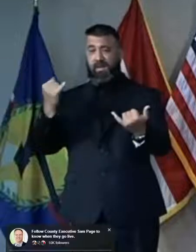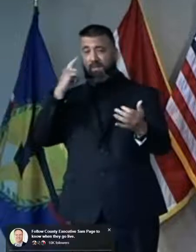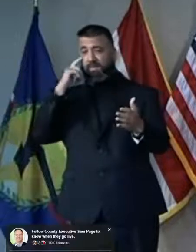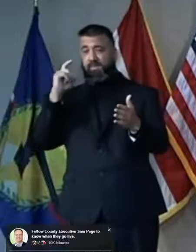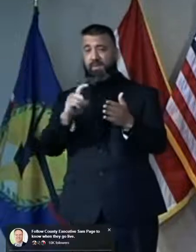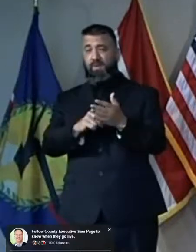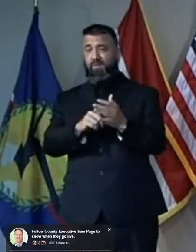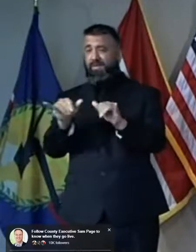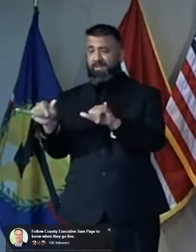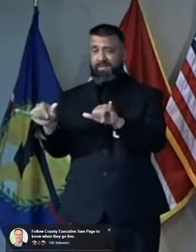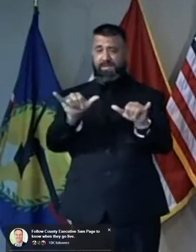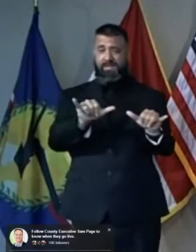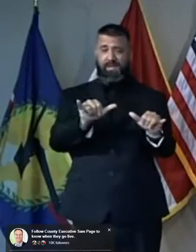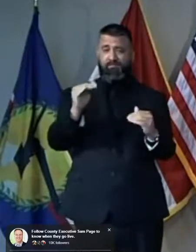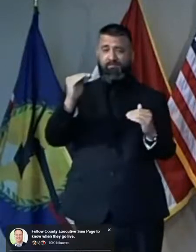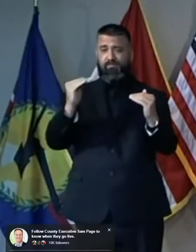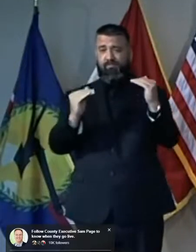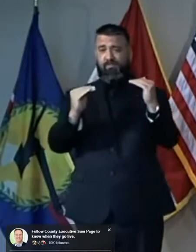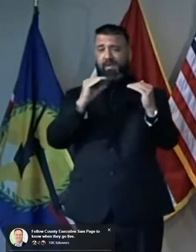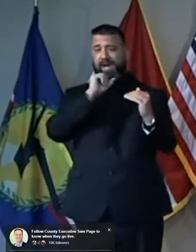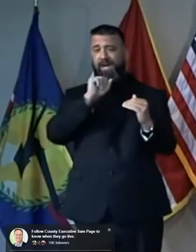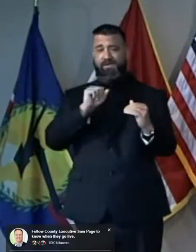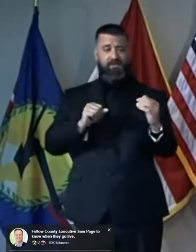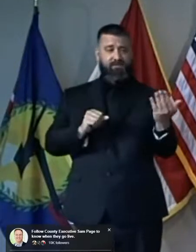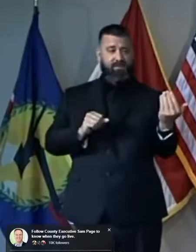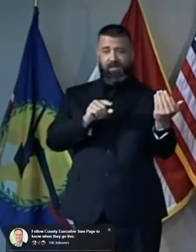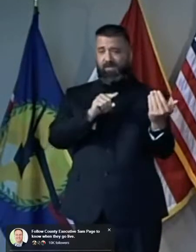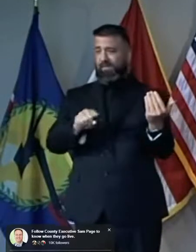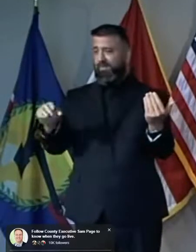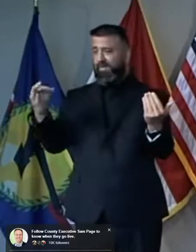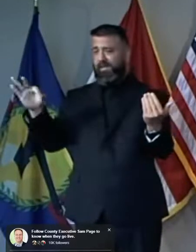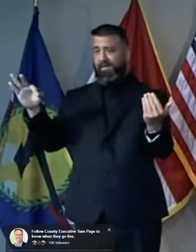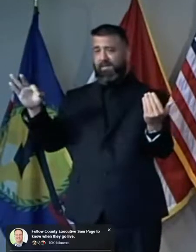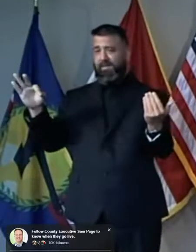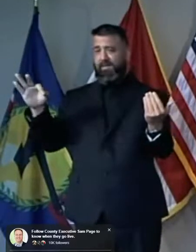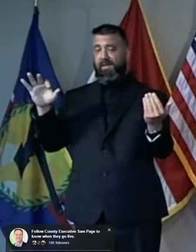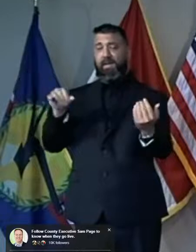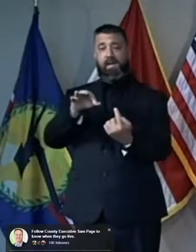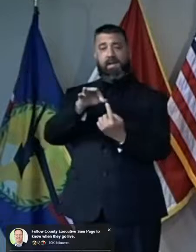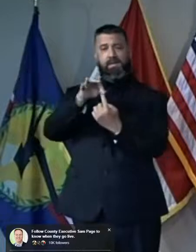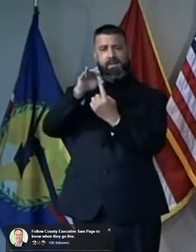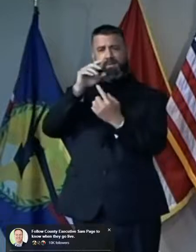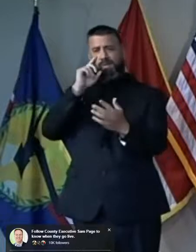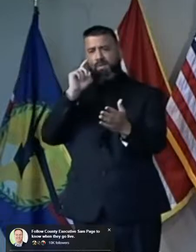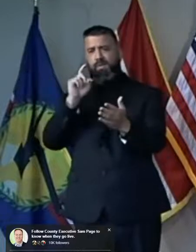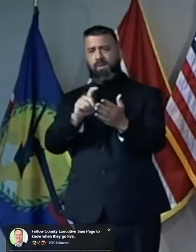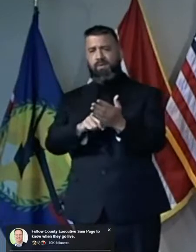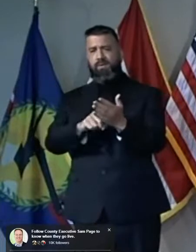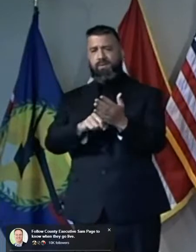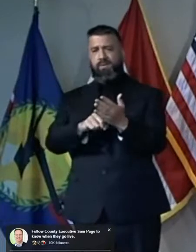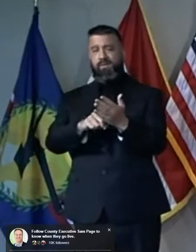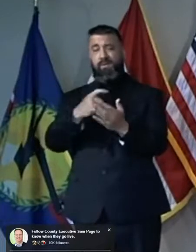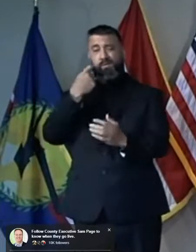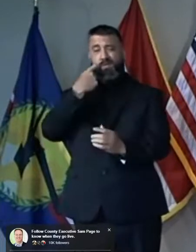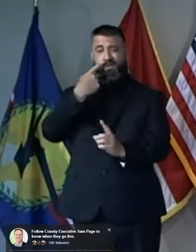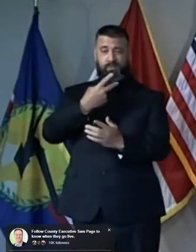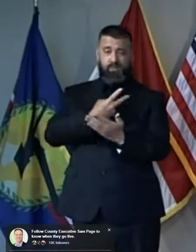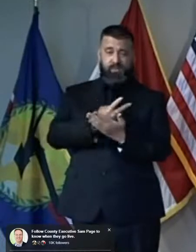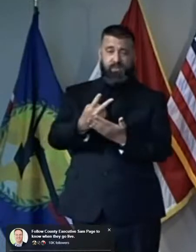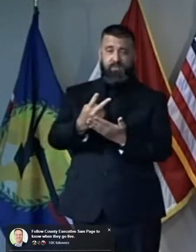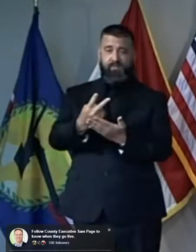rate of increase in the 15 to 19-year-old range. This is especially noticeable over the past 2